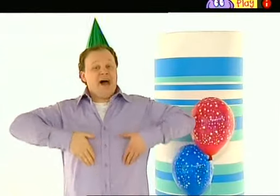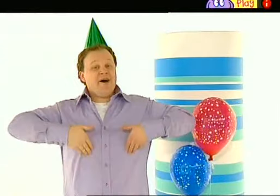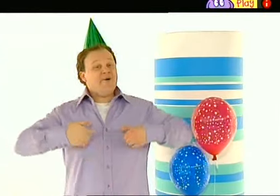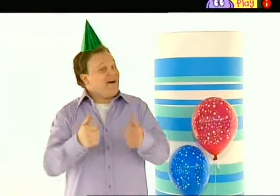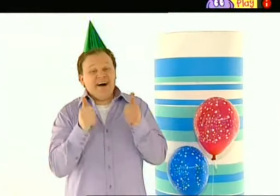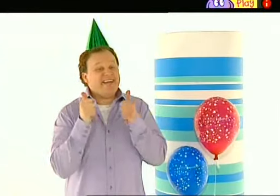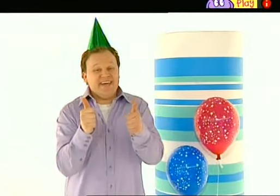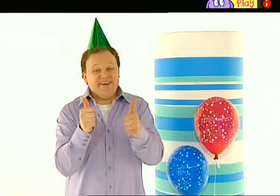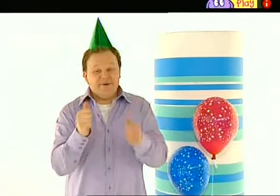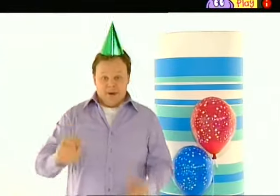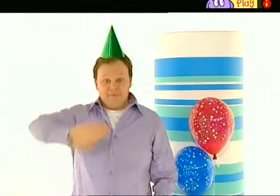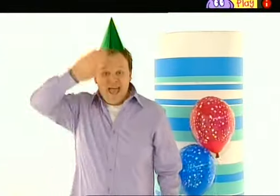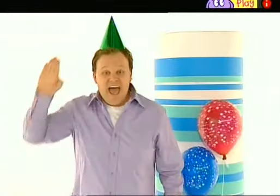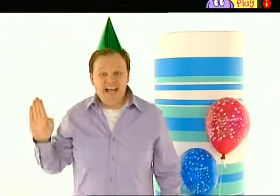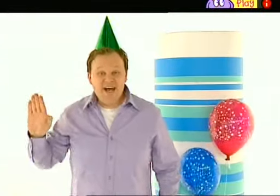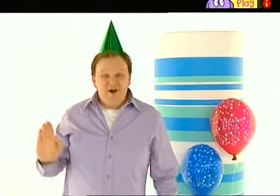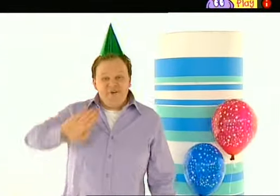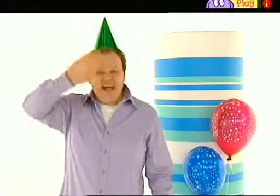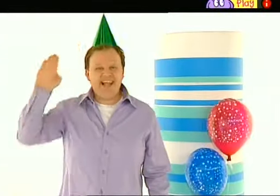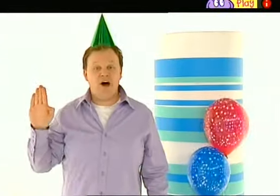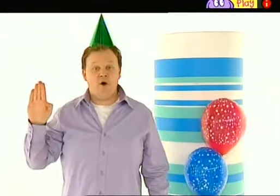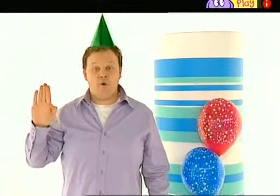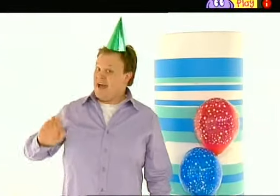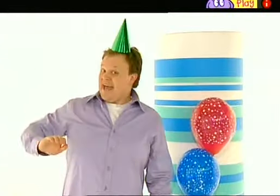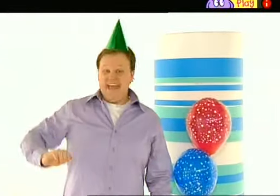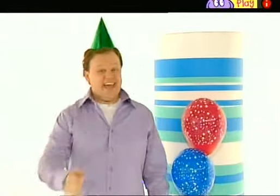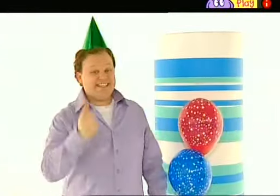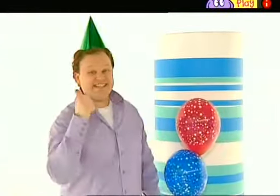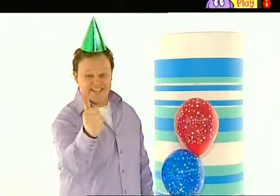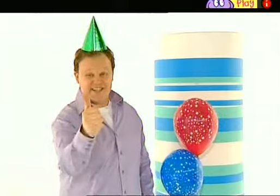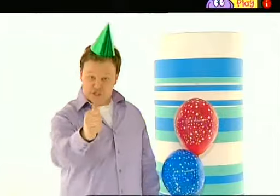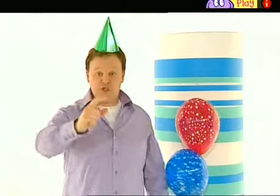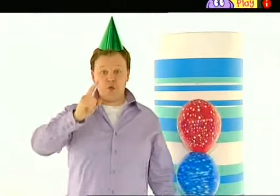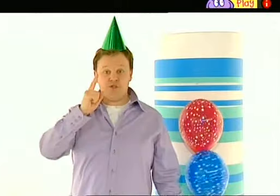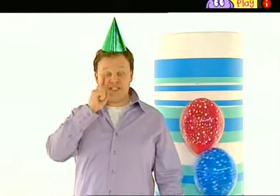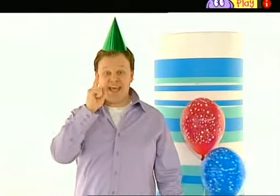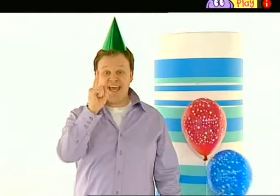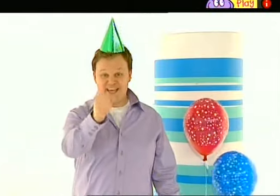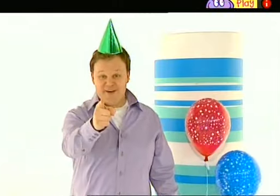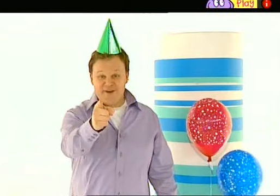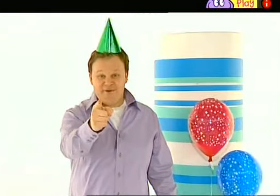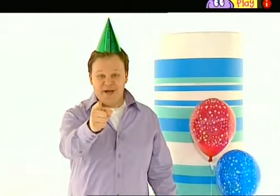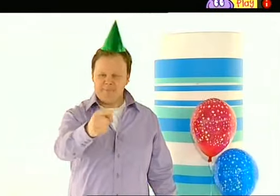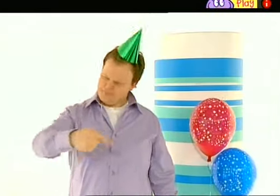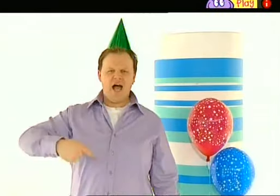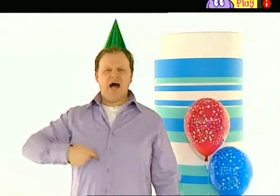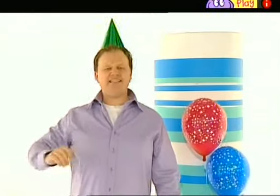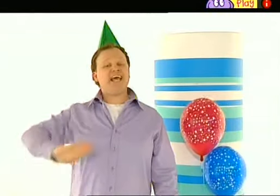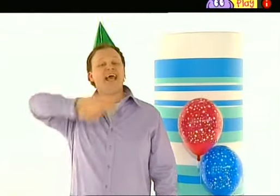how are you? Hello, hello, it's good to see you. I say